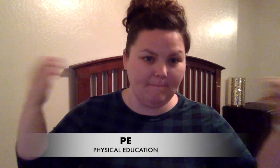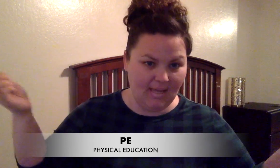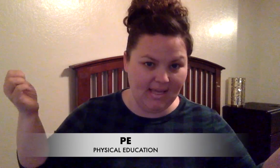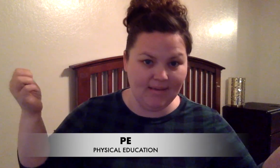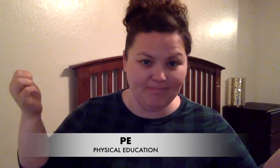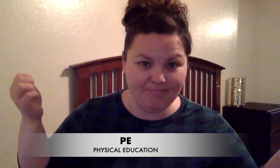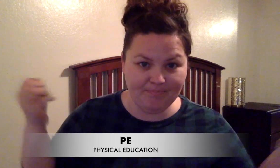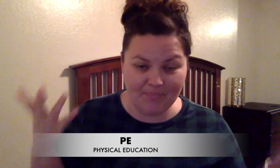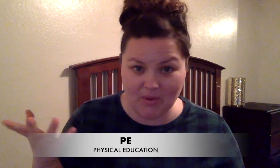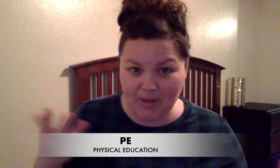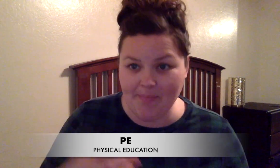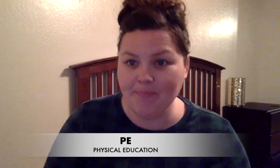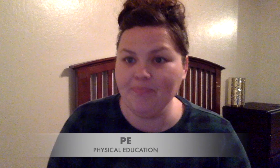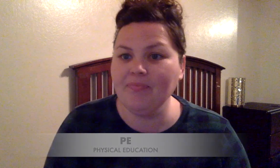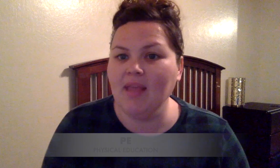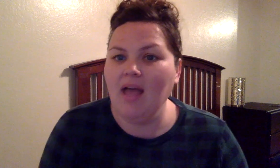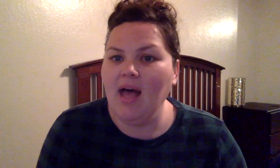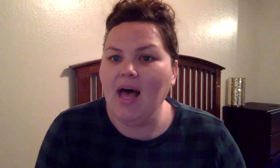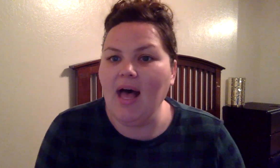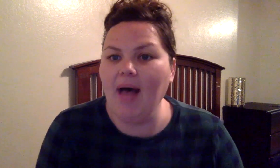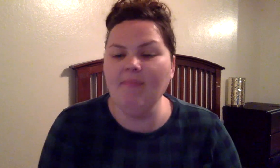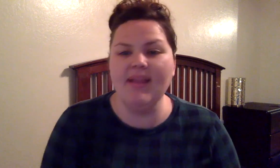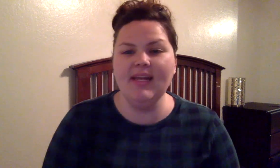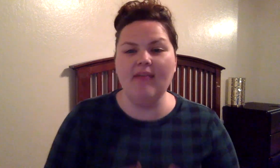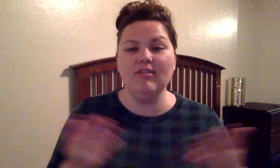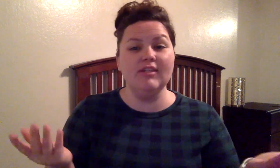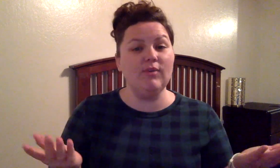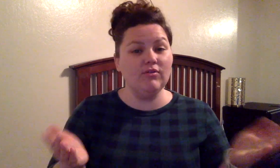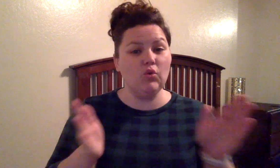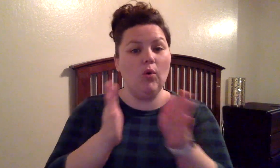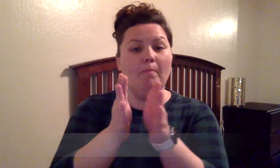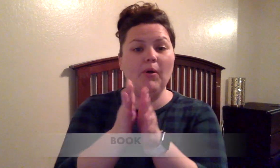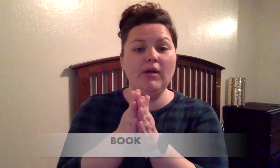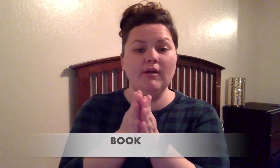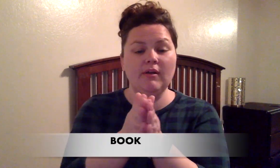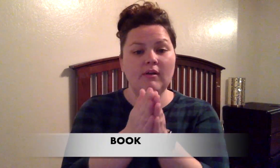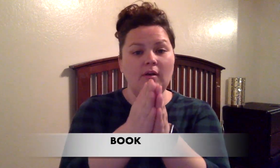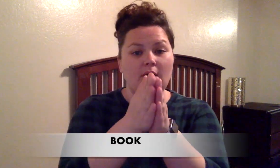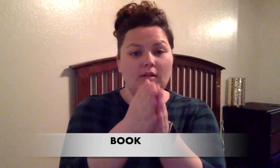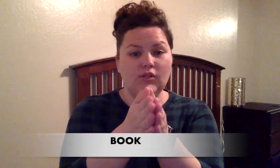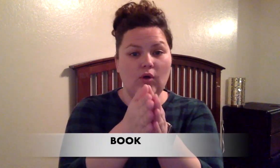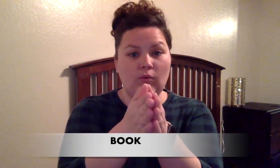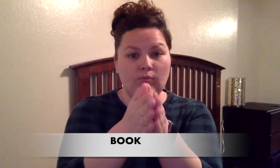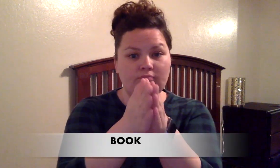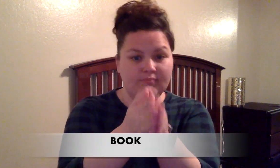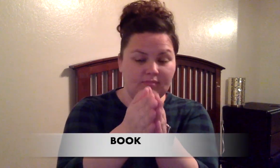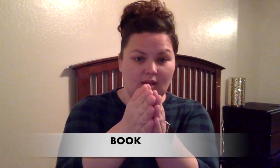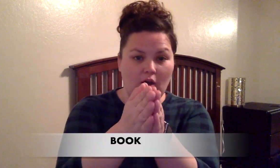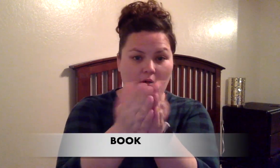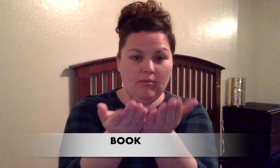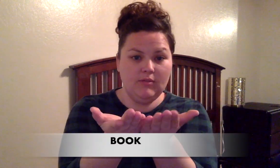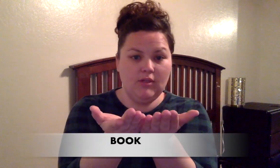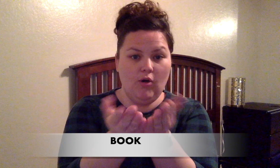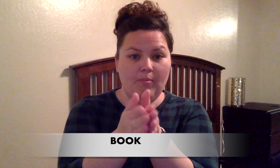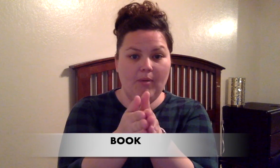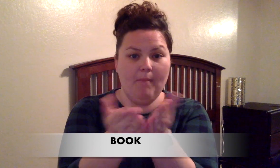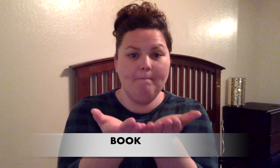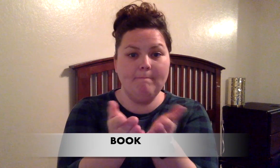P. Okay. And then other things around school. Book. So to open palm.